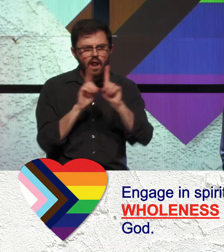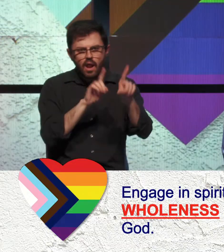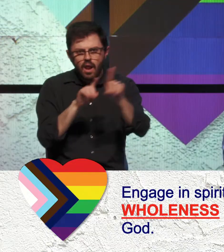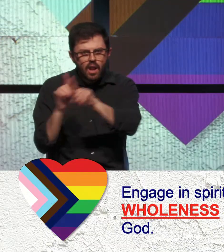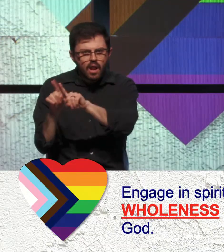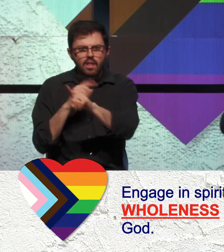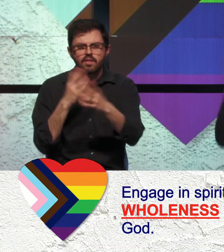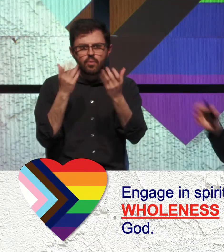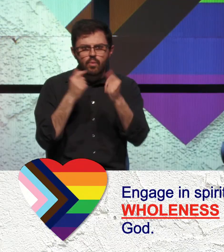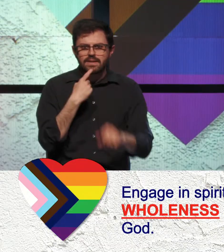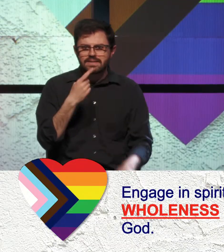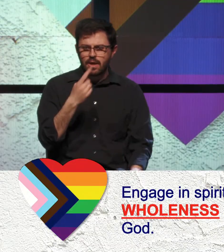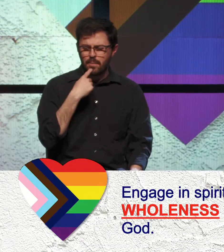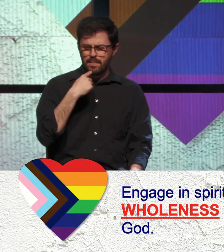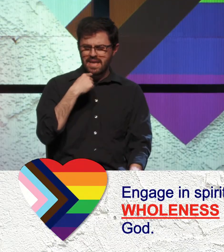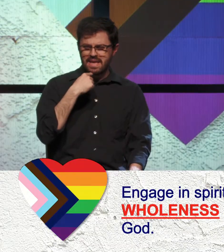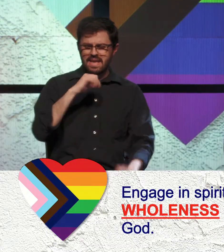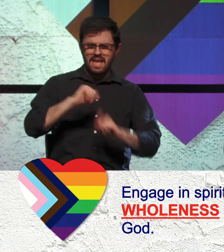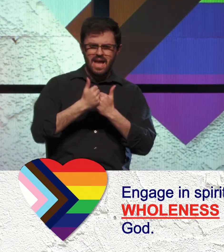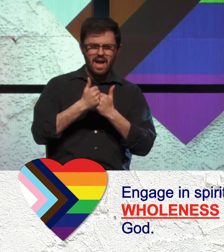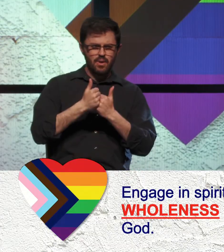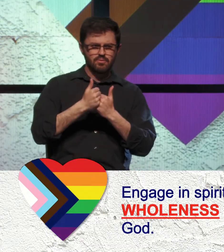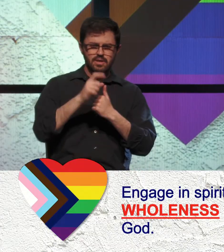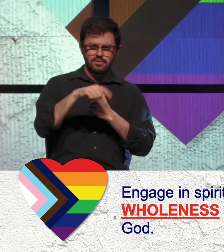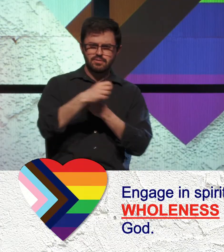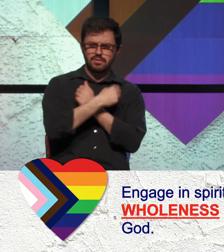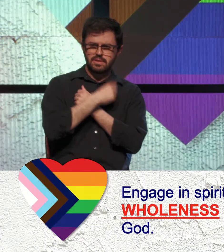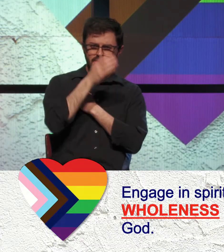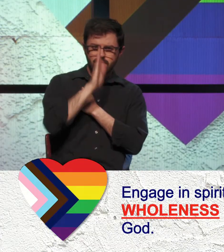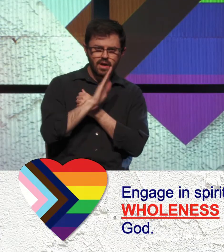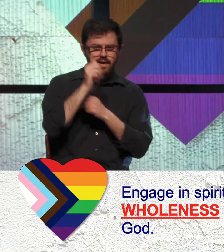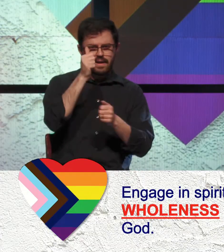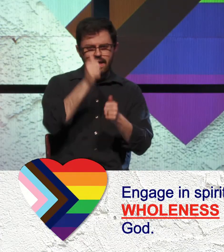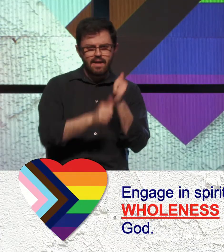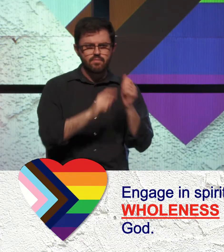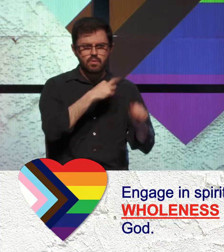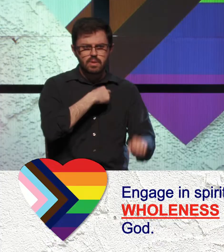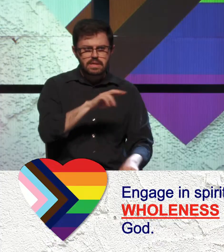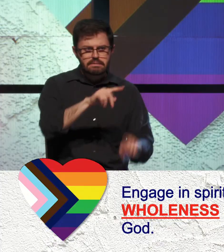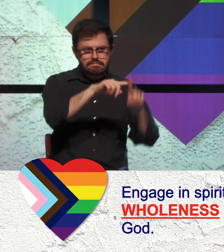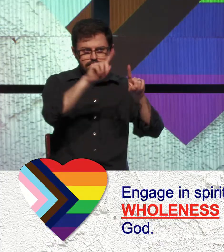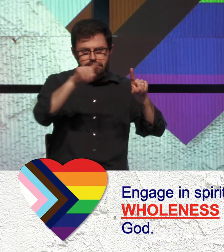love God, and it looks different. Every religion wants to tell me how to love God.